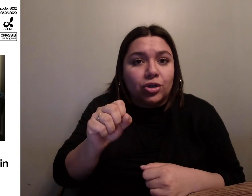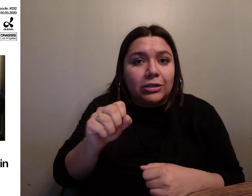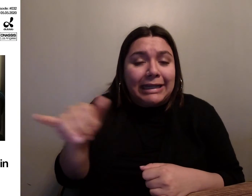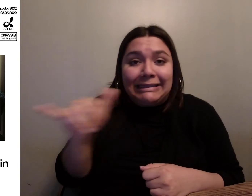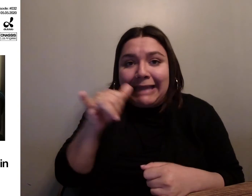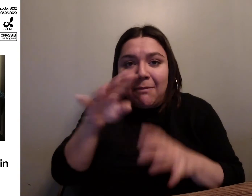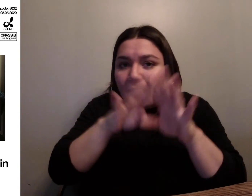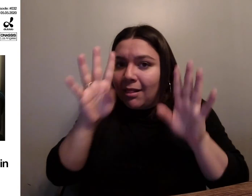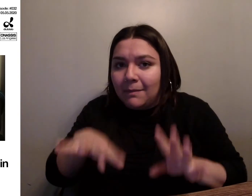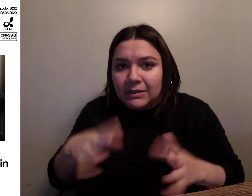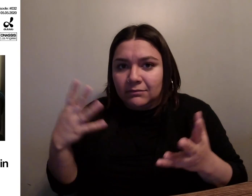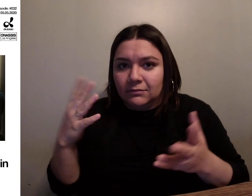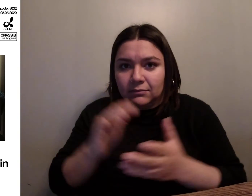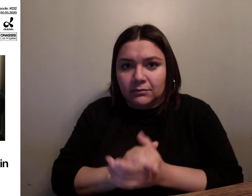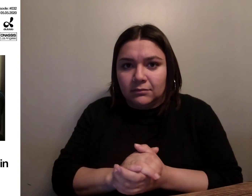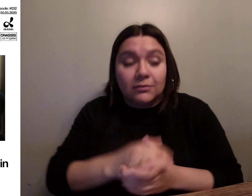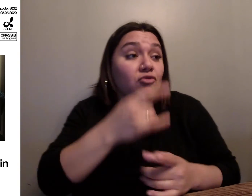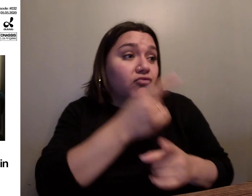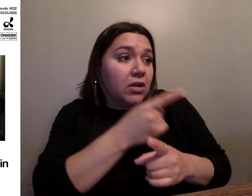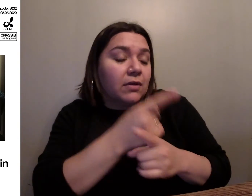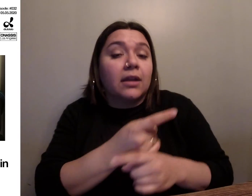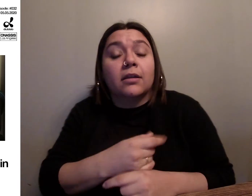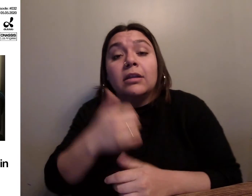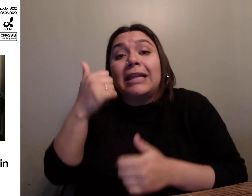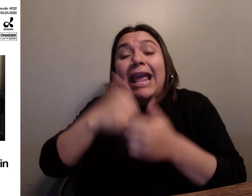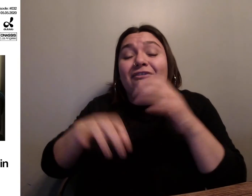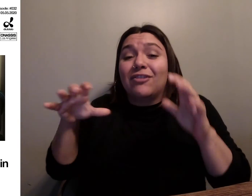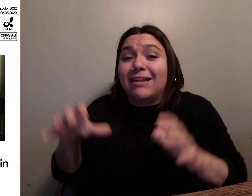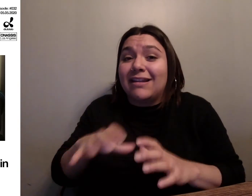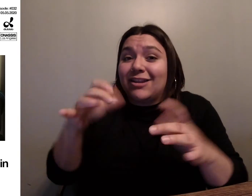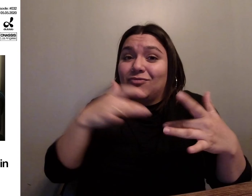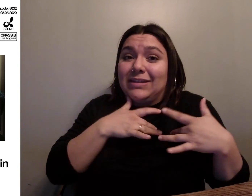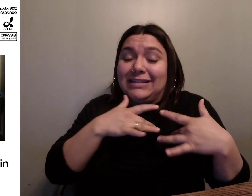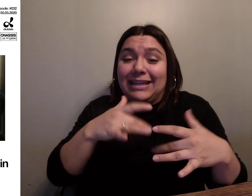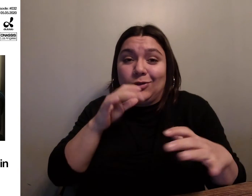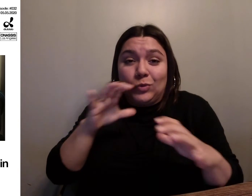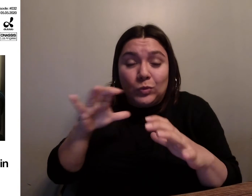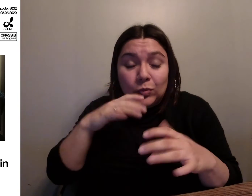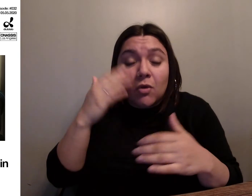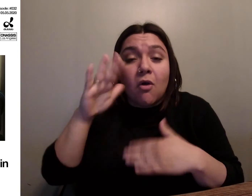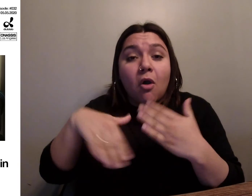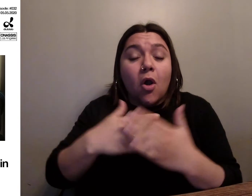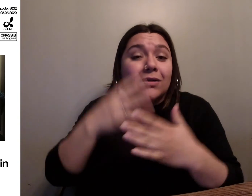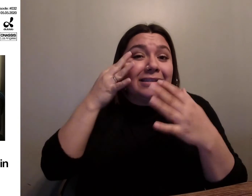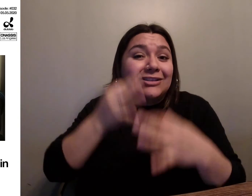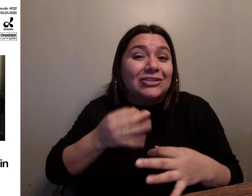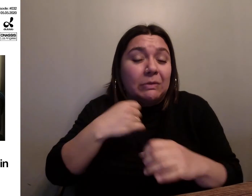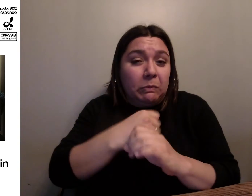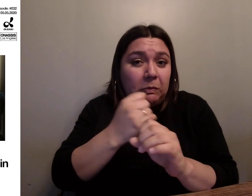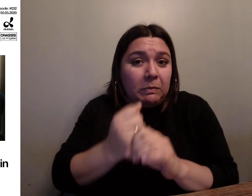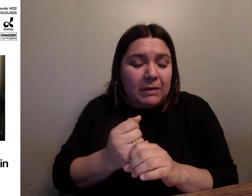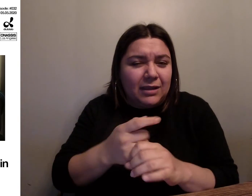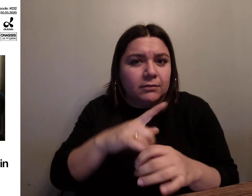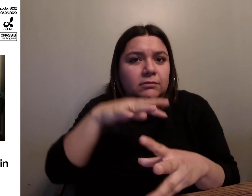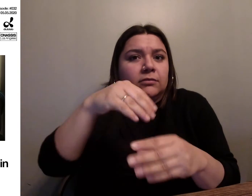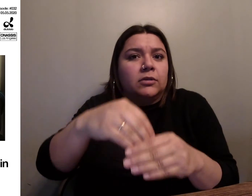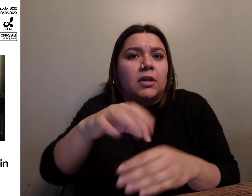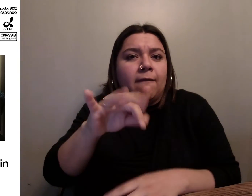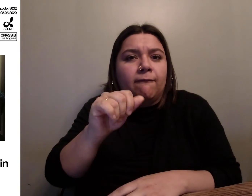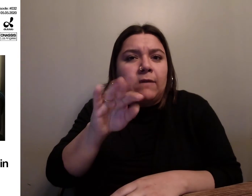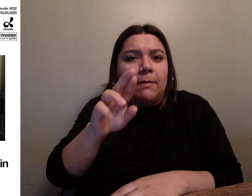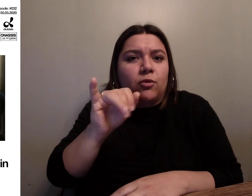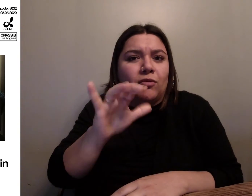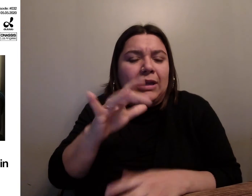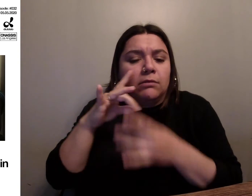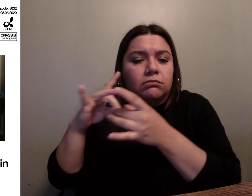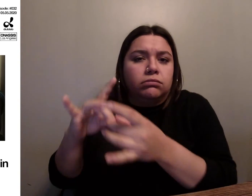is a piece of fabric that links to all other parts of a larger system. And if it's not too late, when and if we